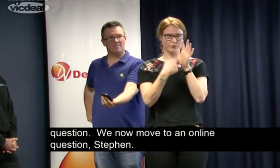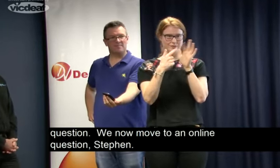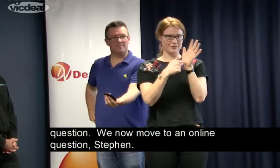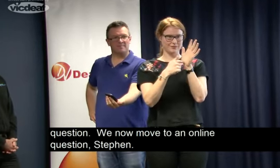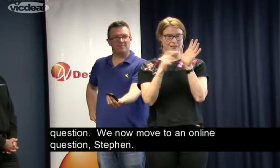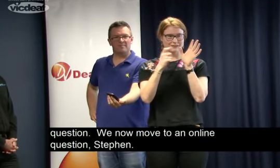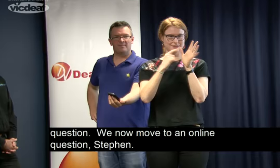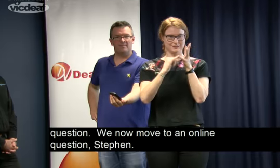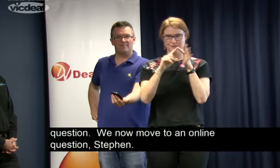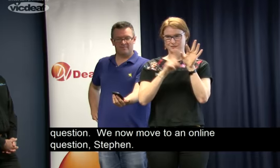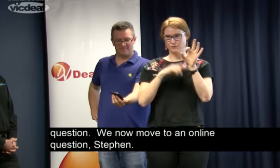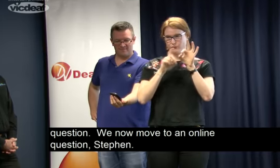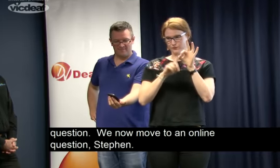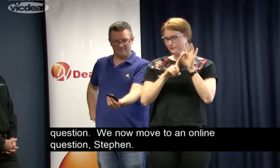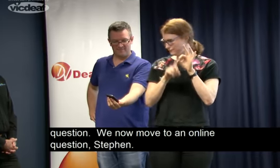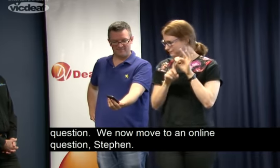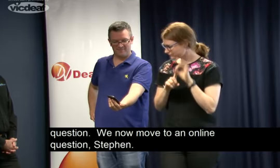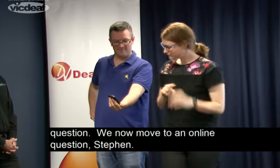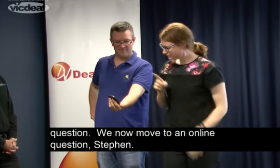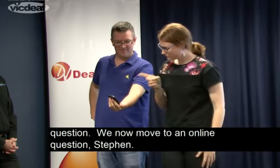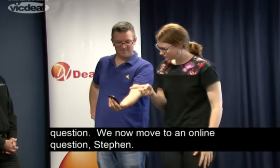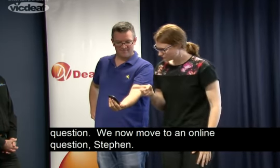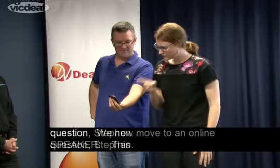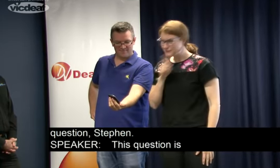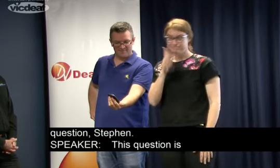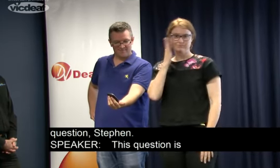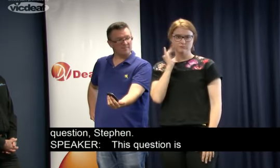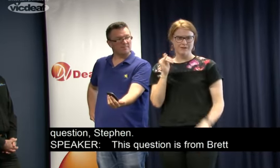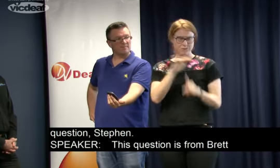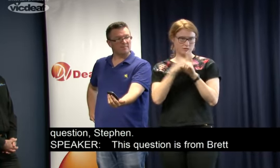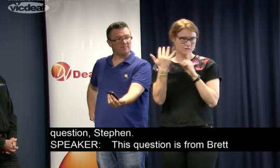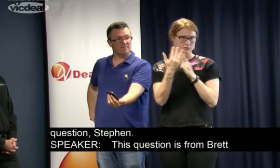This question is from Brett Casey, who resides in Queensland.